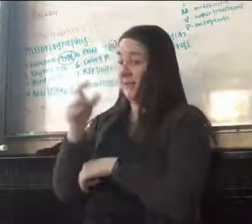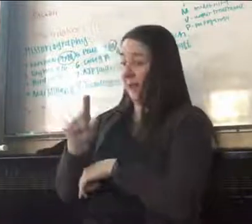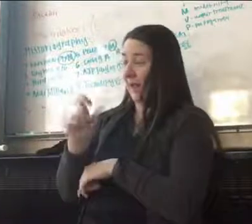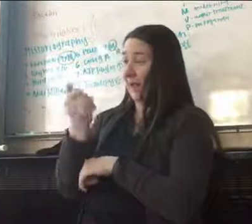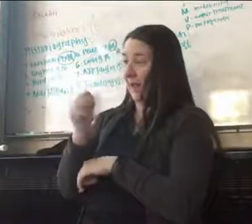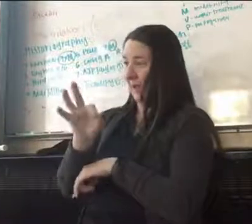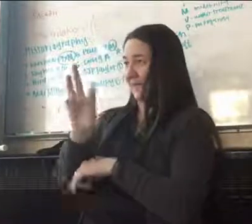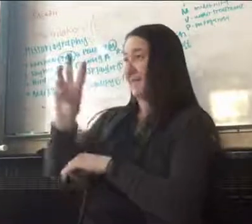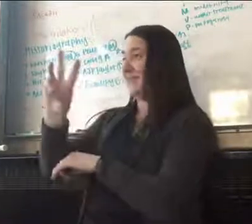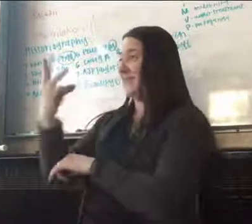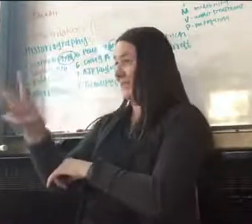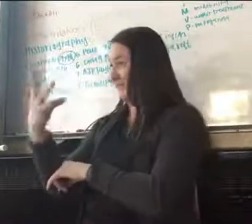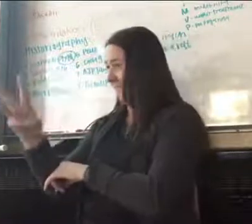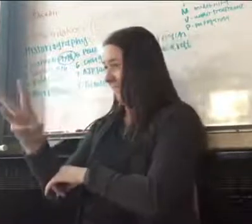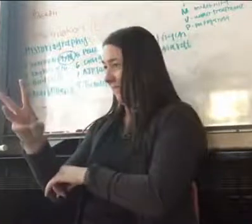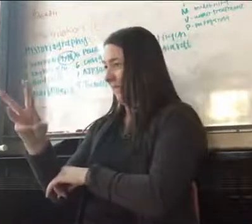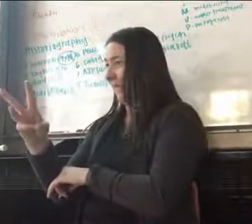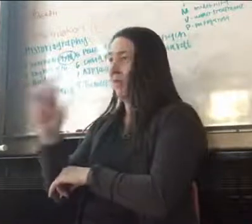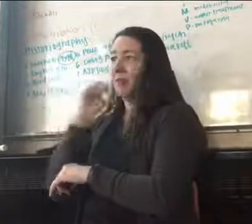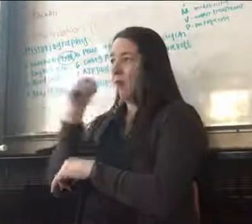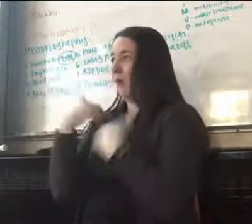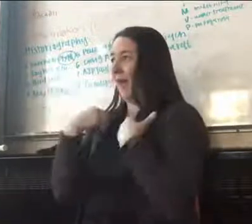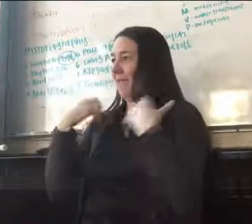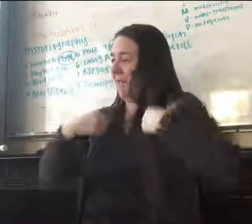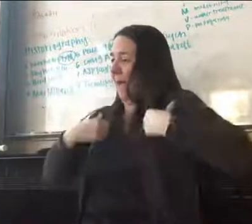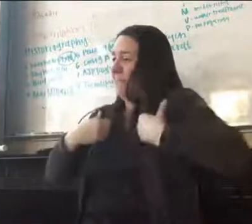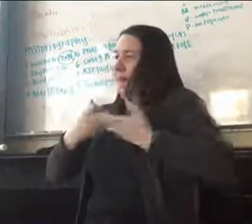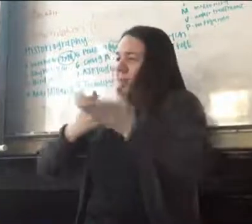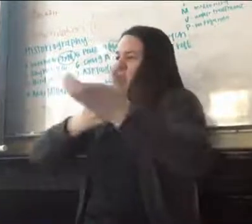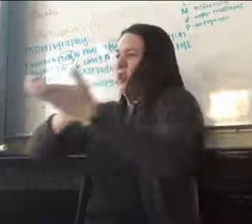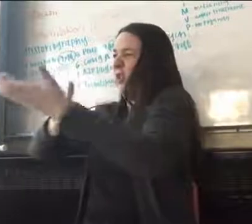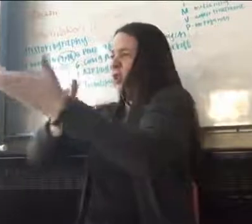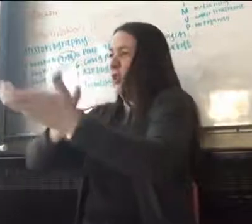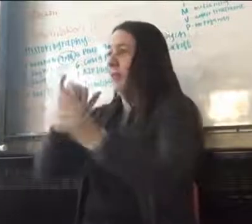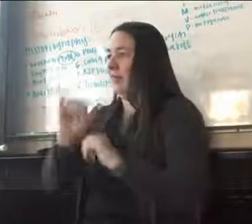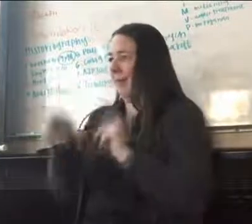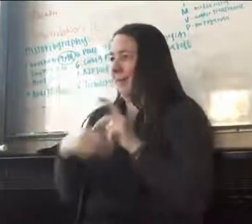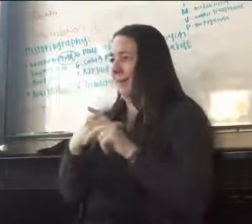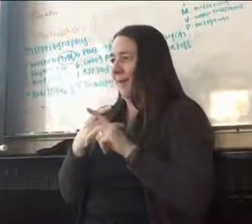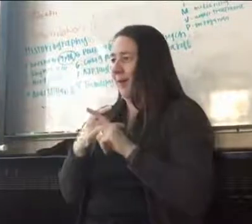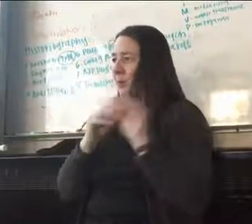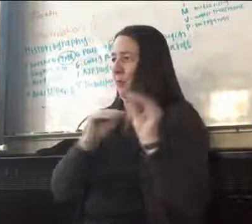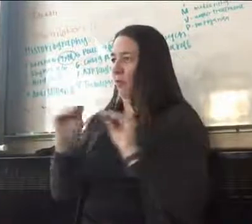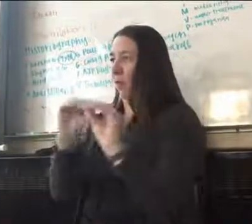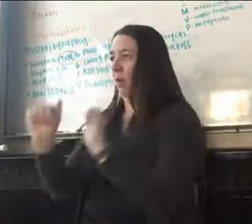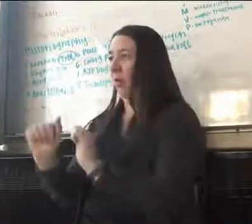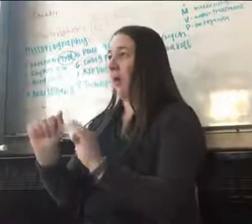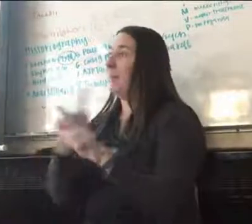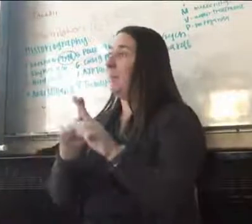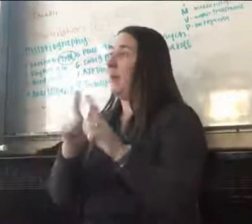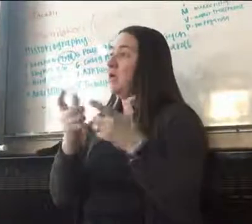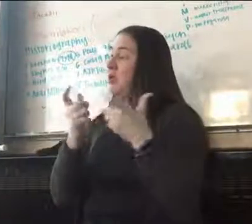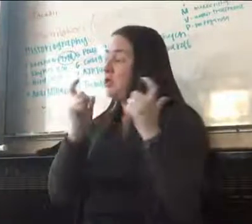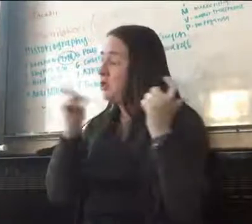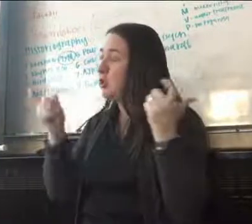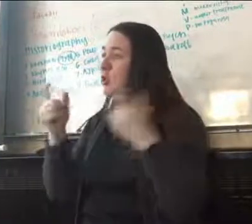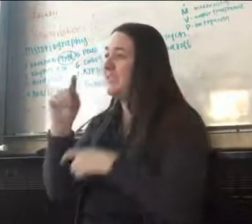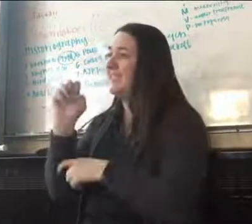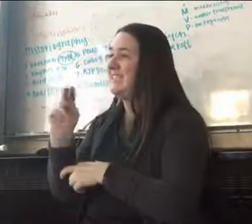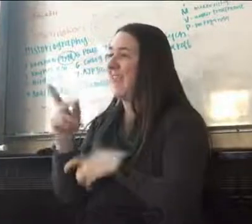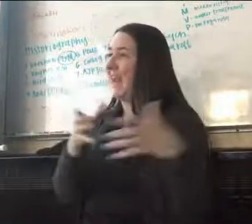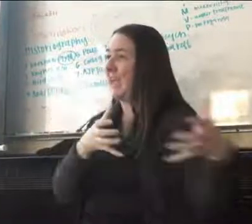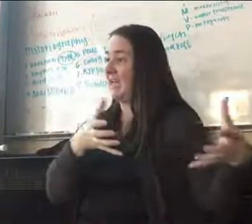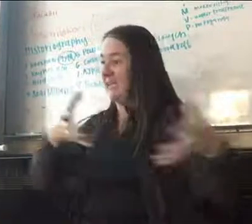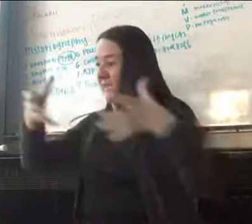convert from using handheld ones with the backpacks, and they begin to actually sneak large tanks over into the trenches, and they begin to use this